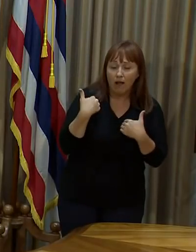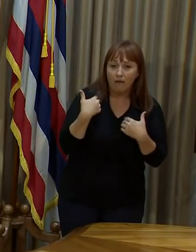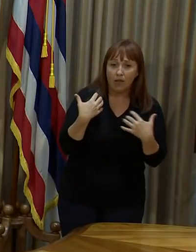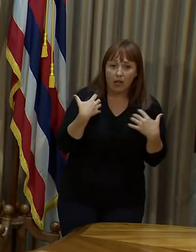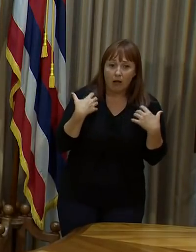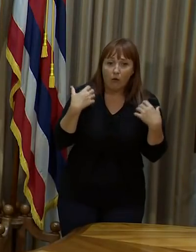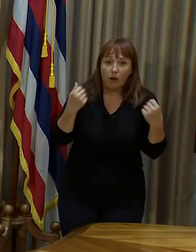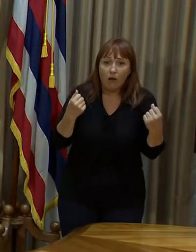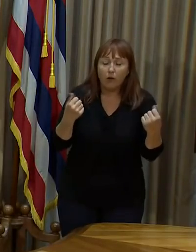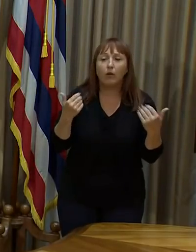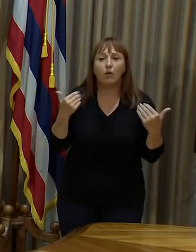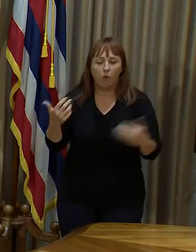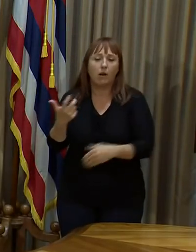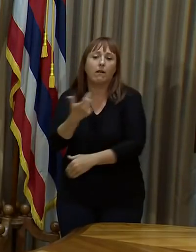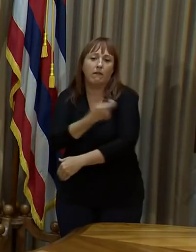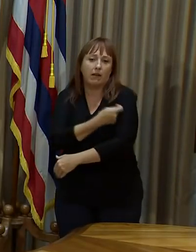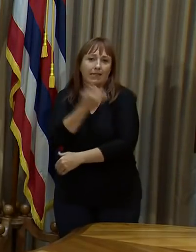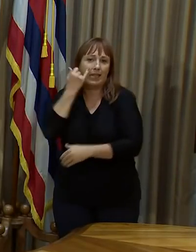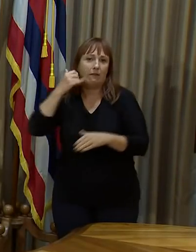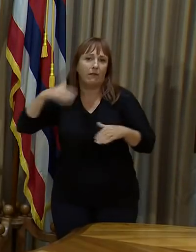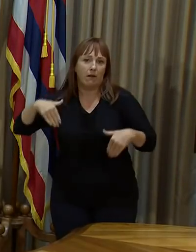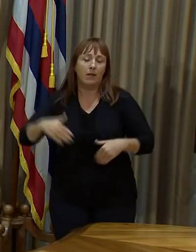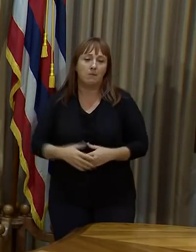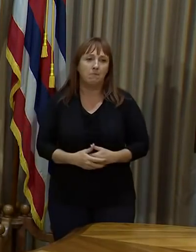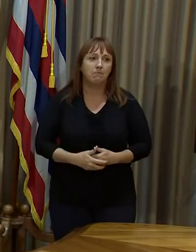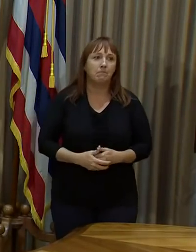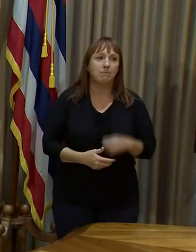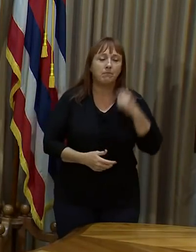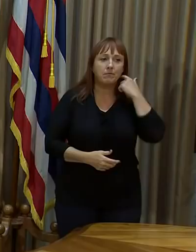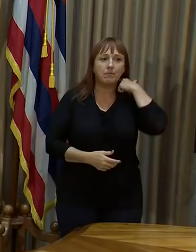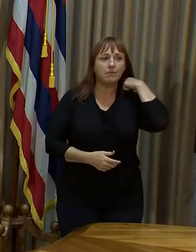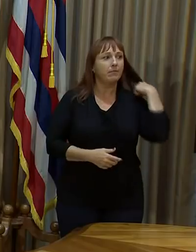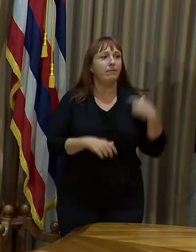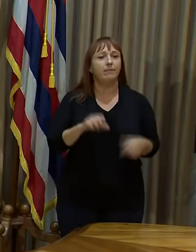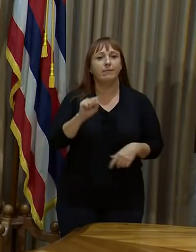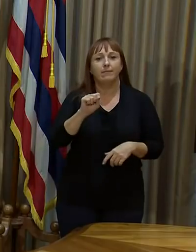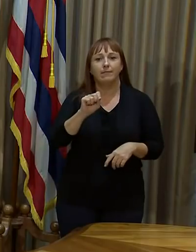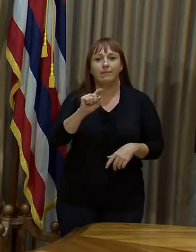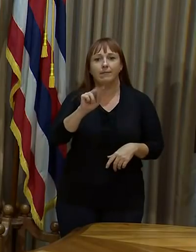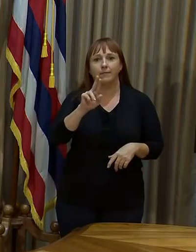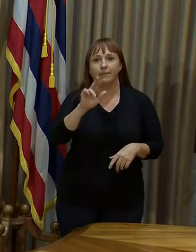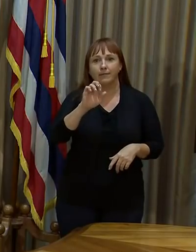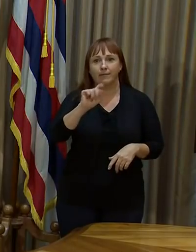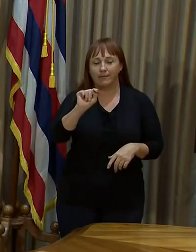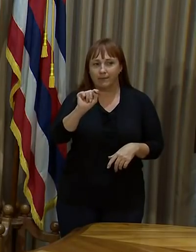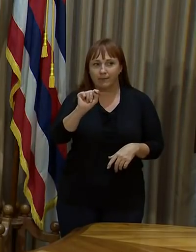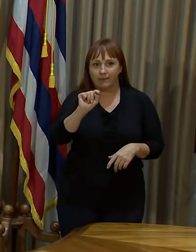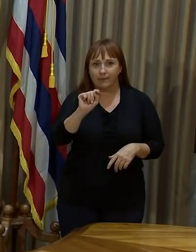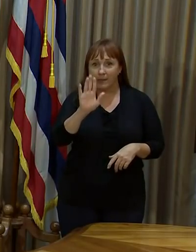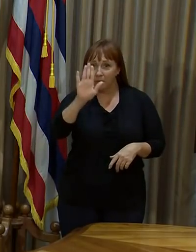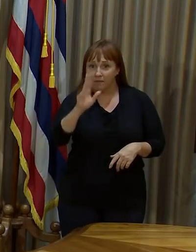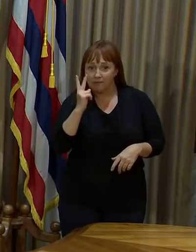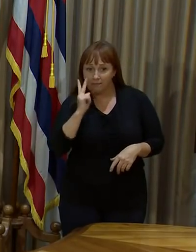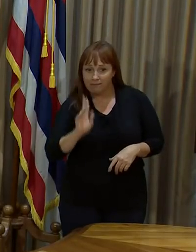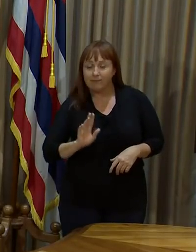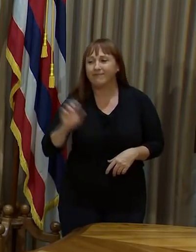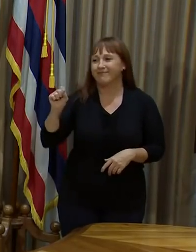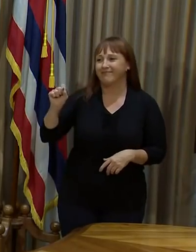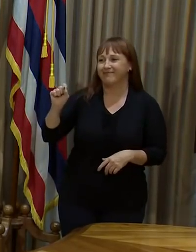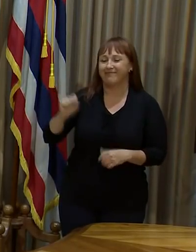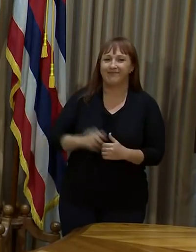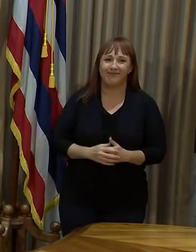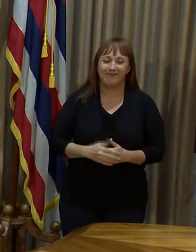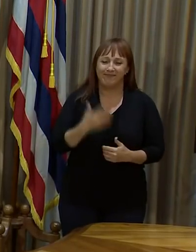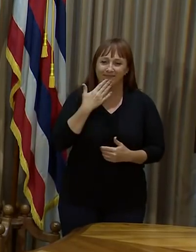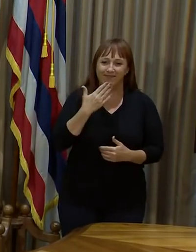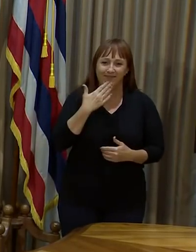they have not already been vaccinated. All right. Stuart has a follow-up. Stuart, was that your hand? Yes, it is.